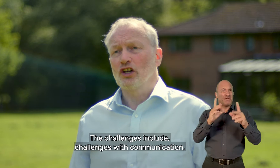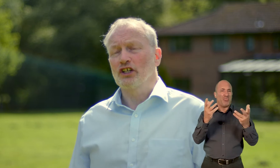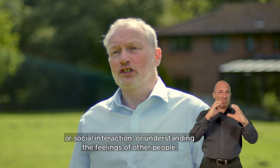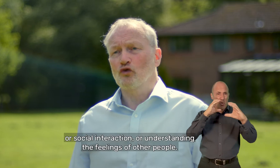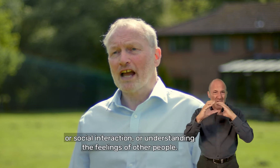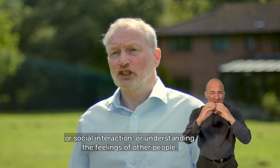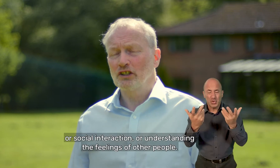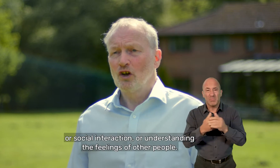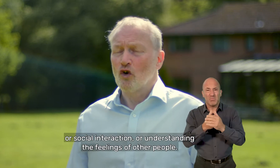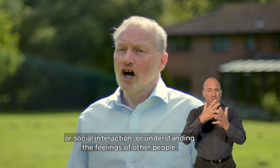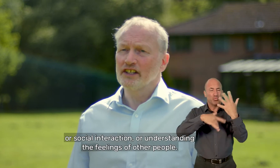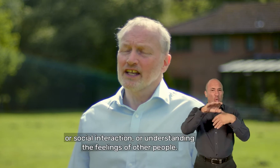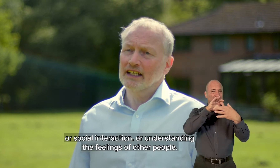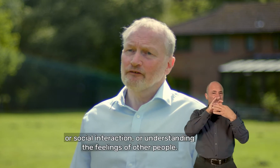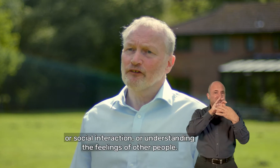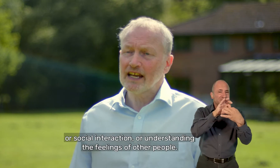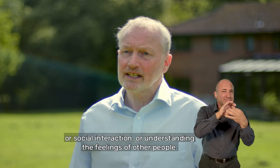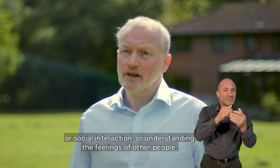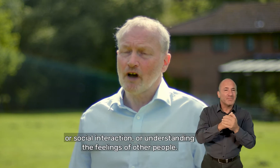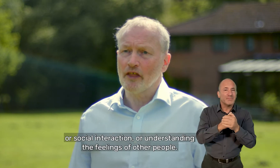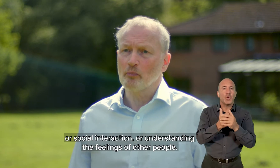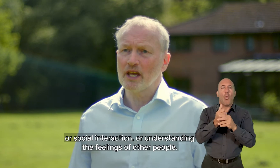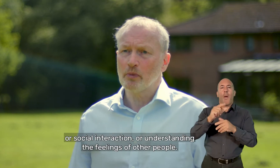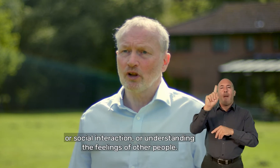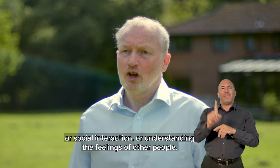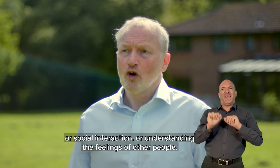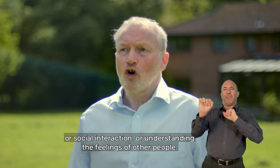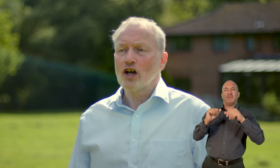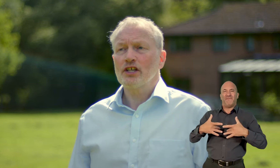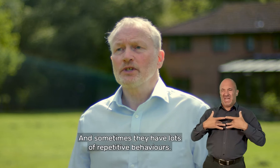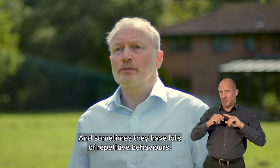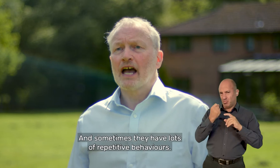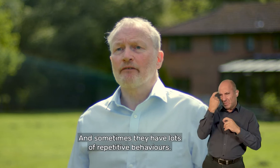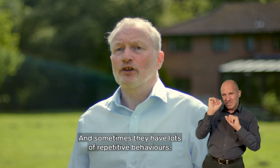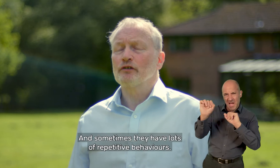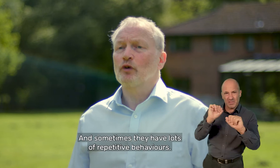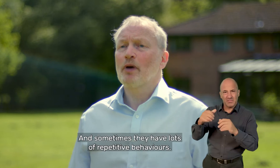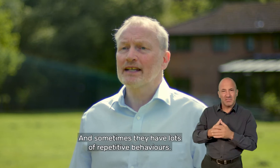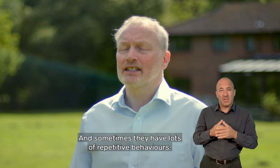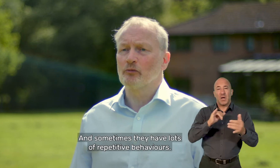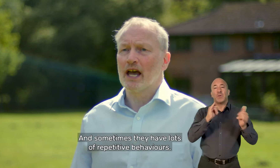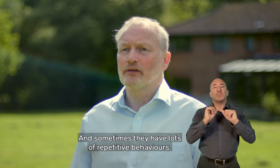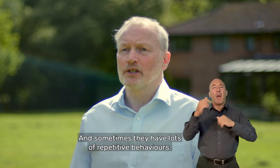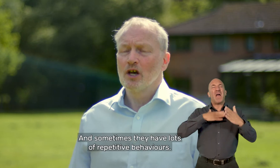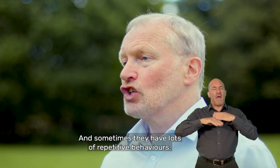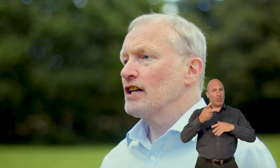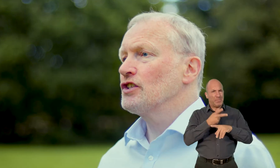social interaction or understanding the feelings of other people, and sometimes they have lots of repetitive behaviours. The challenges